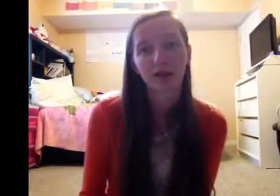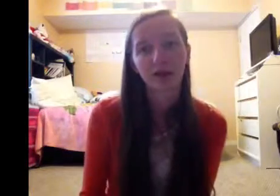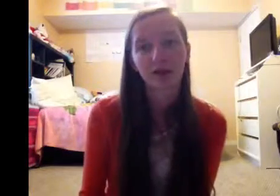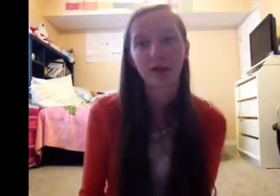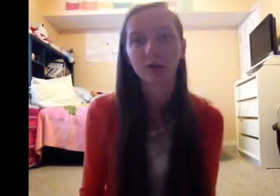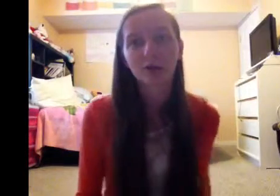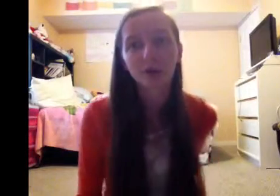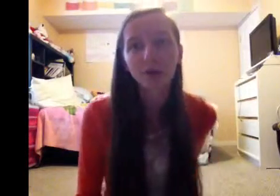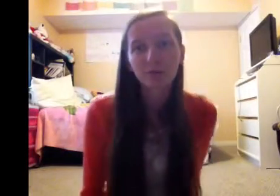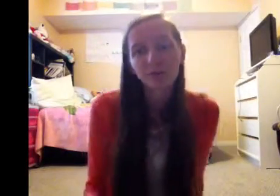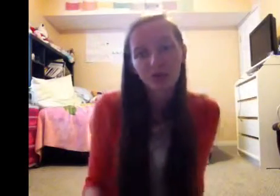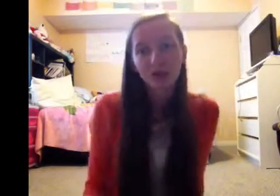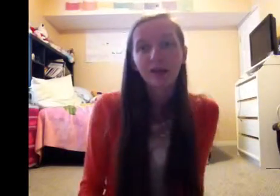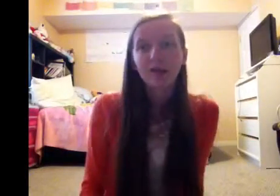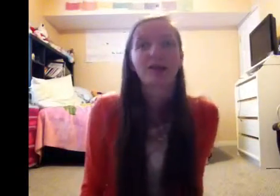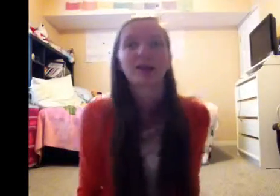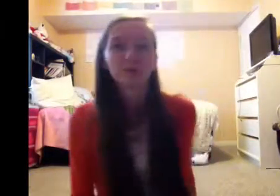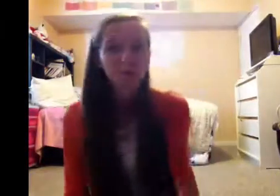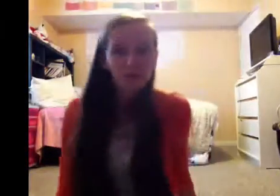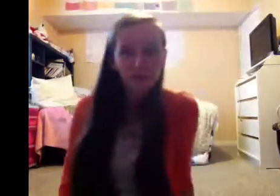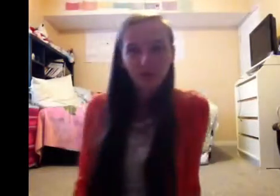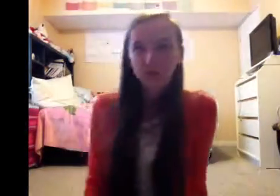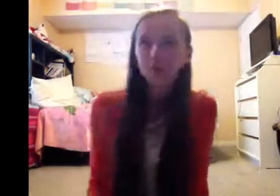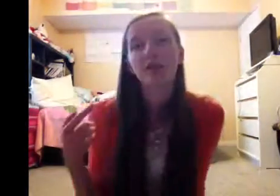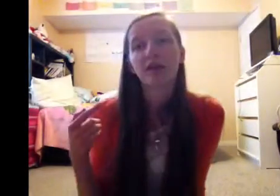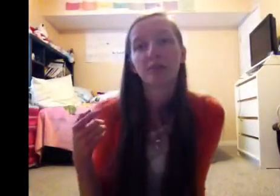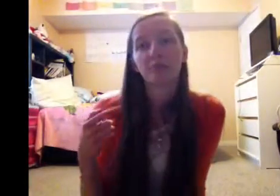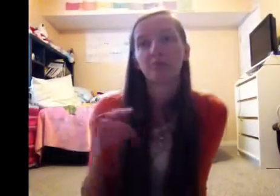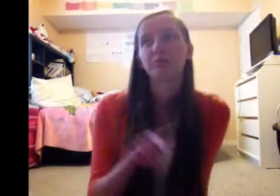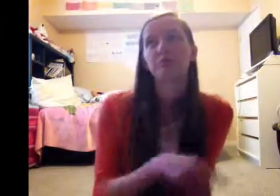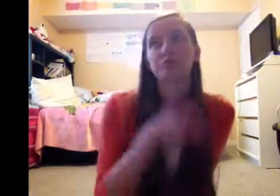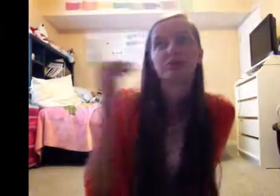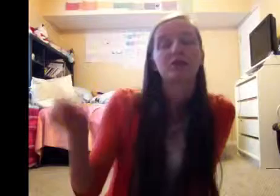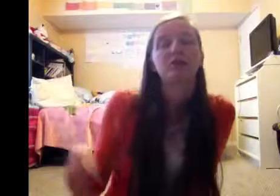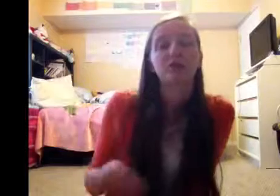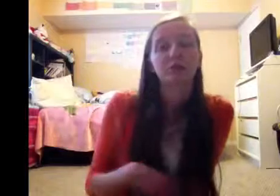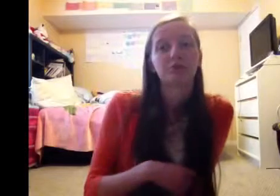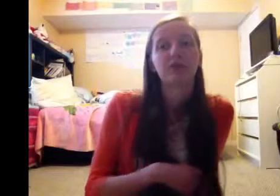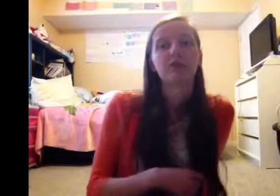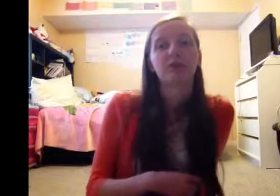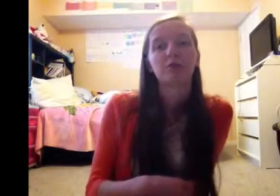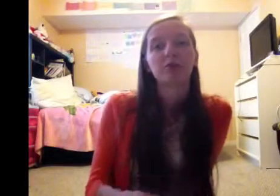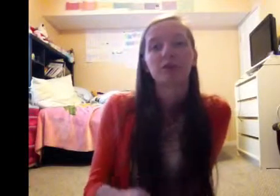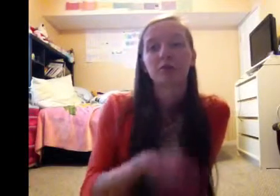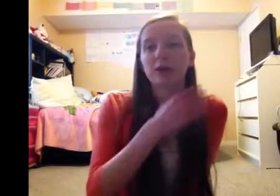really matters, but it's okay. And then you do that same thing all the way up to